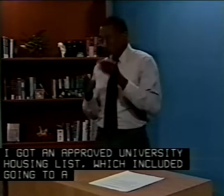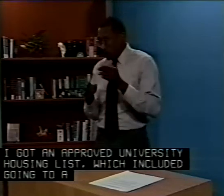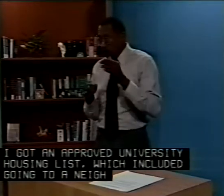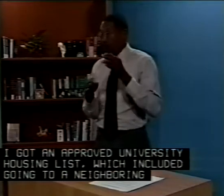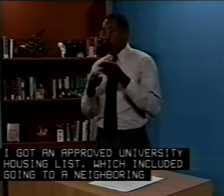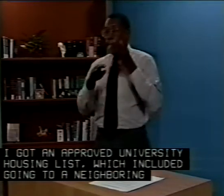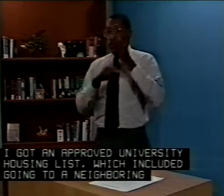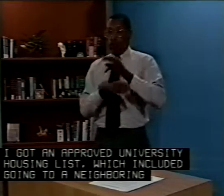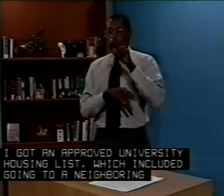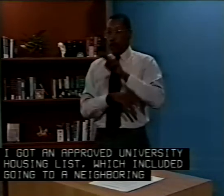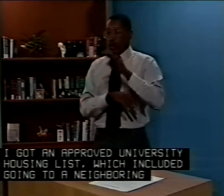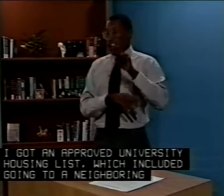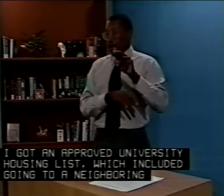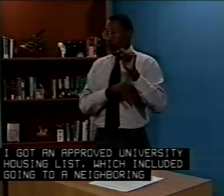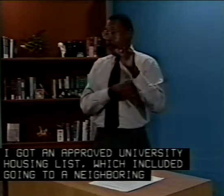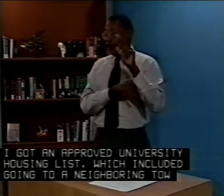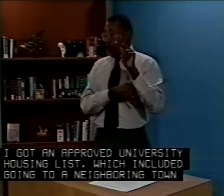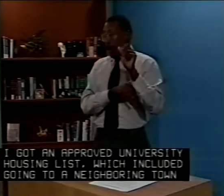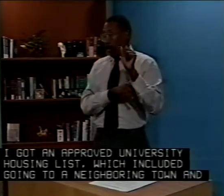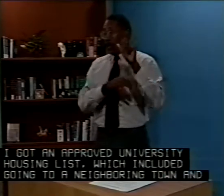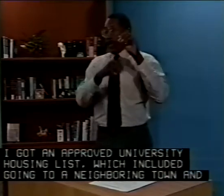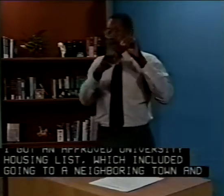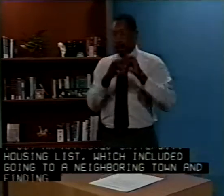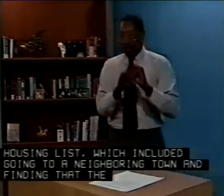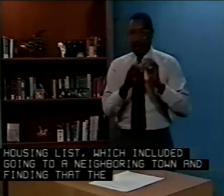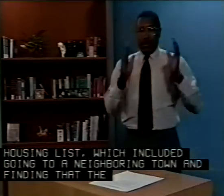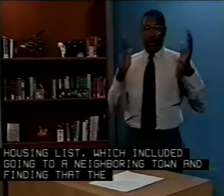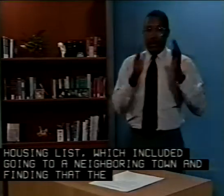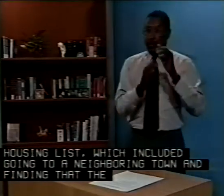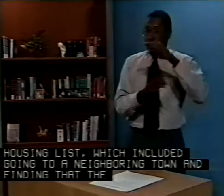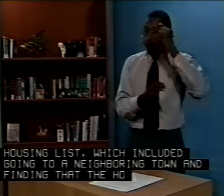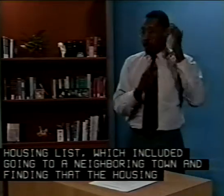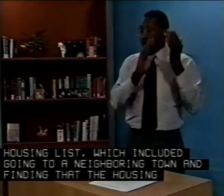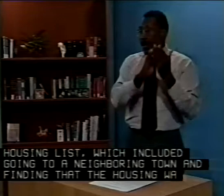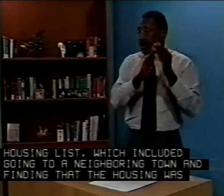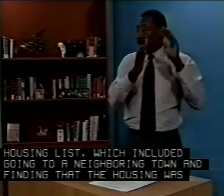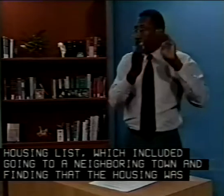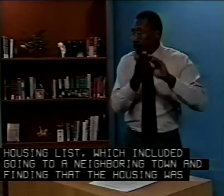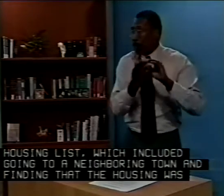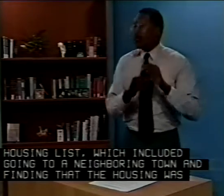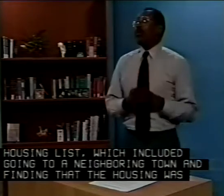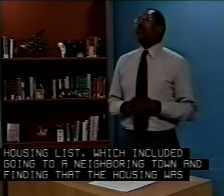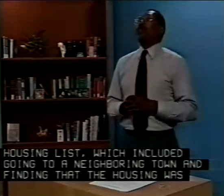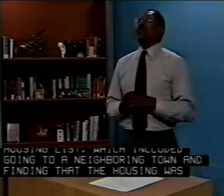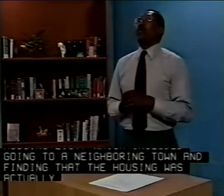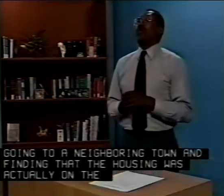and finding that the housing was actually on the other side of the railroad tracks in a small black community.